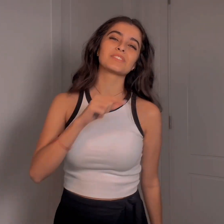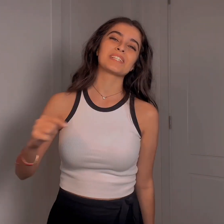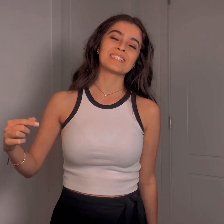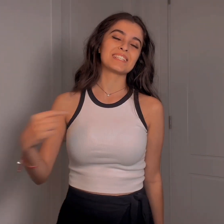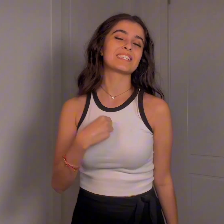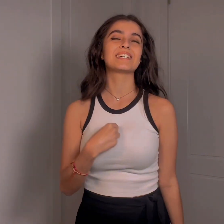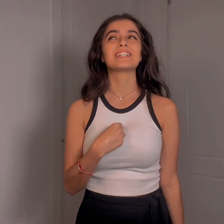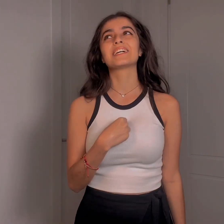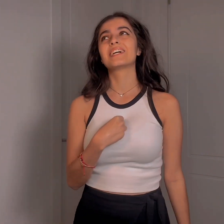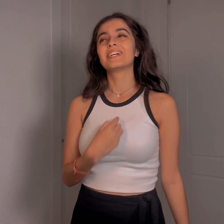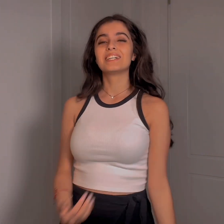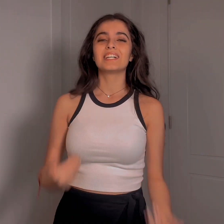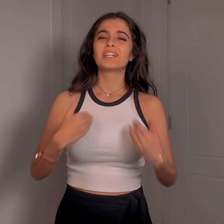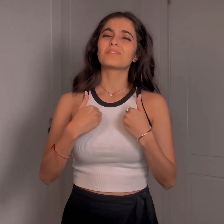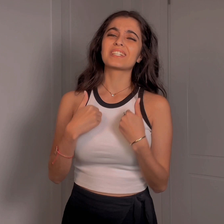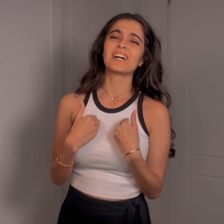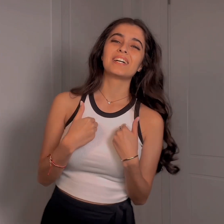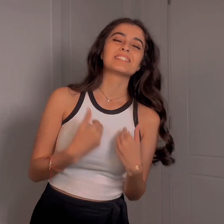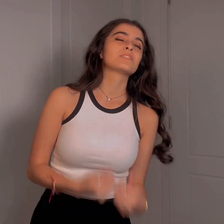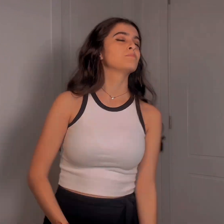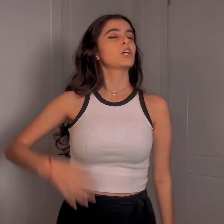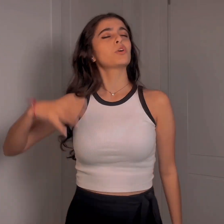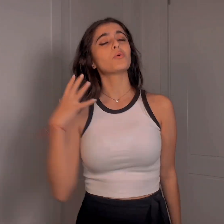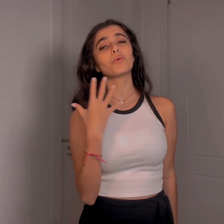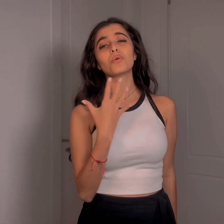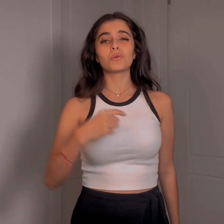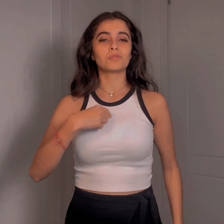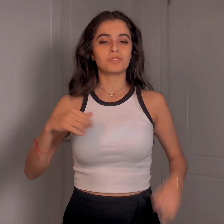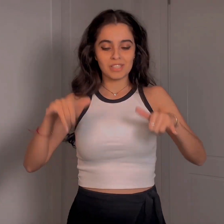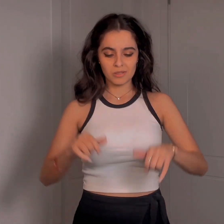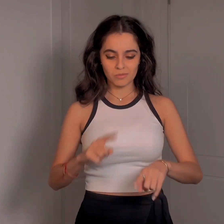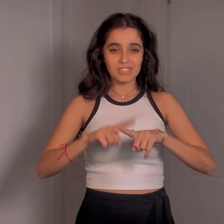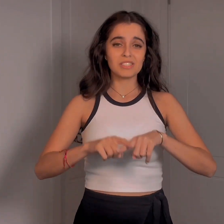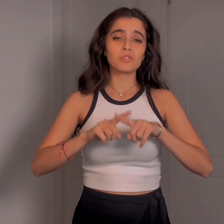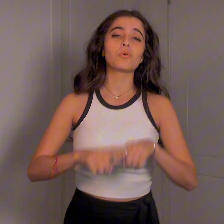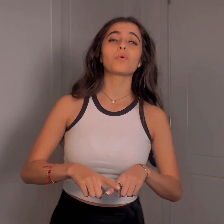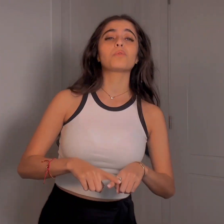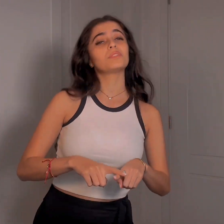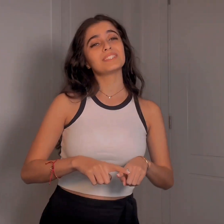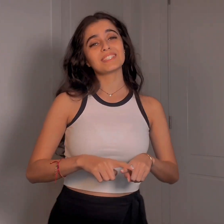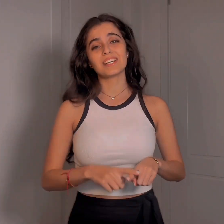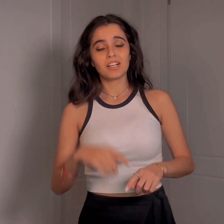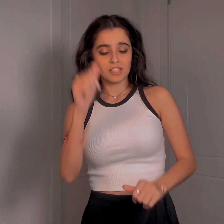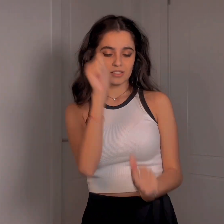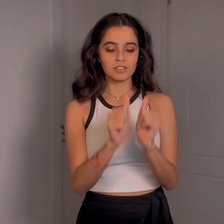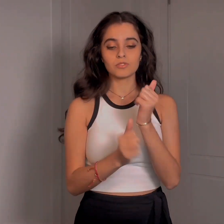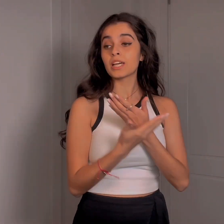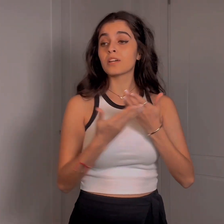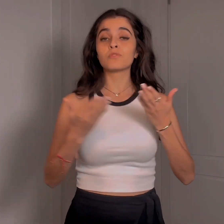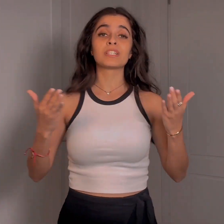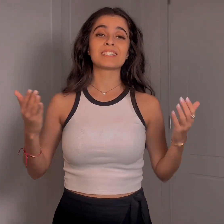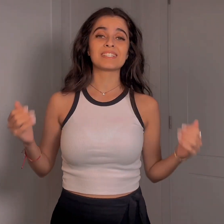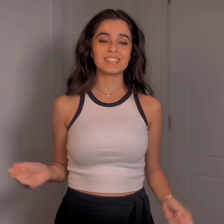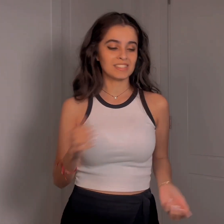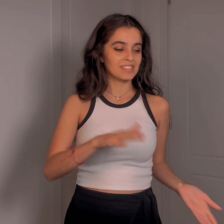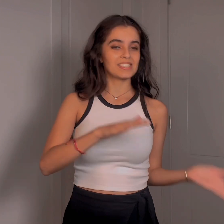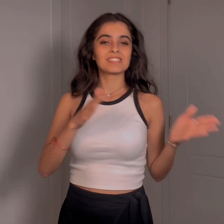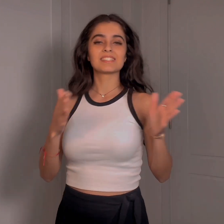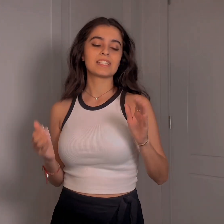20 that I've got. Oh, I'm still holding on to everything that's